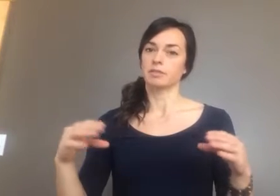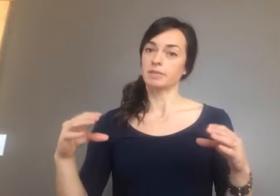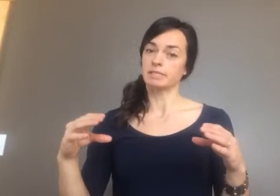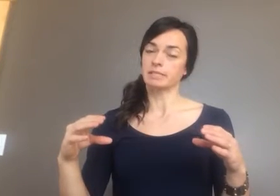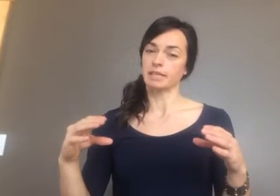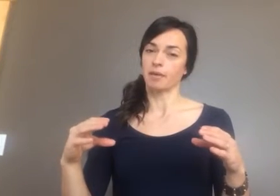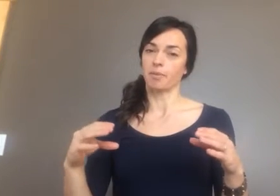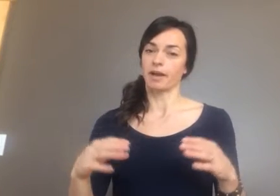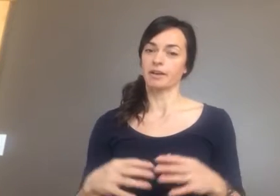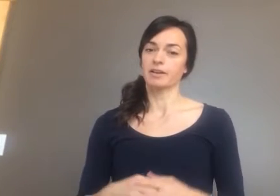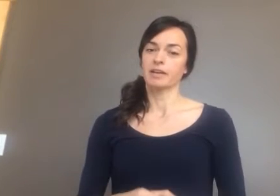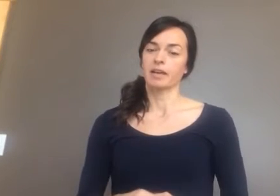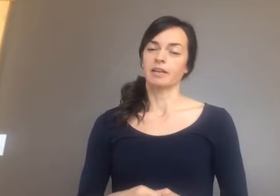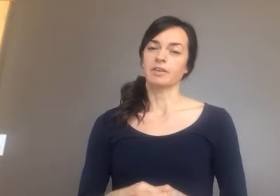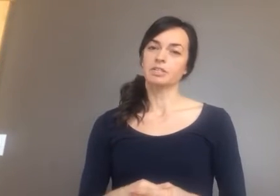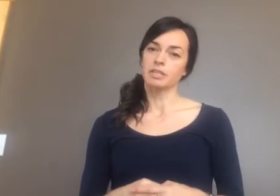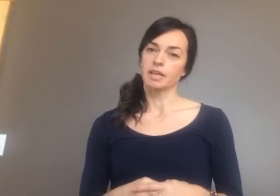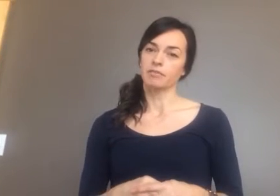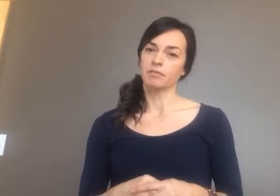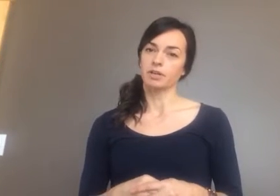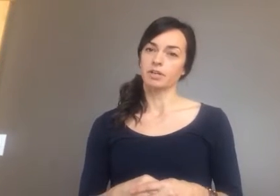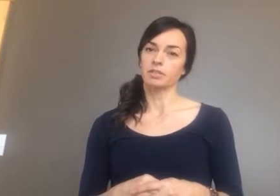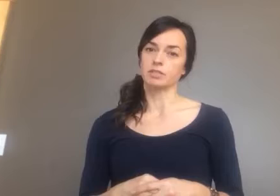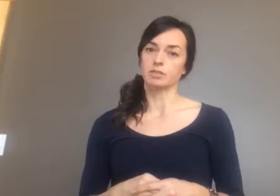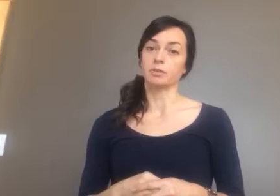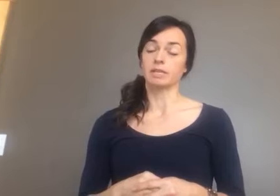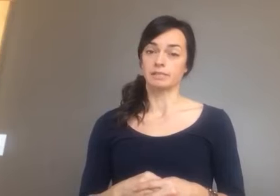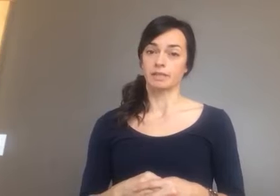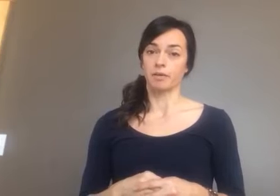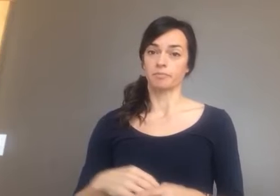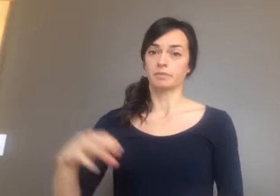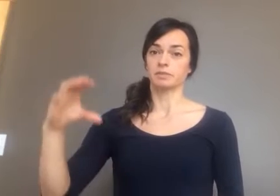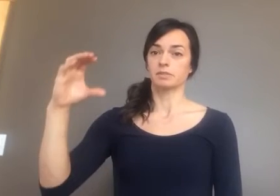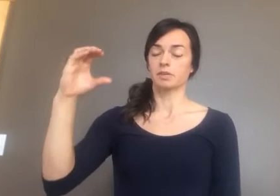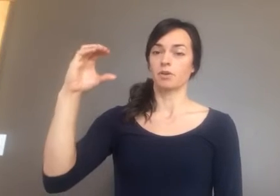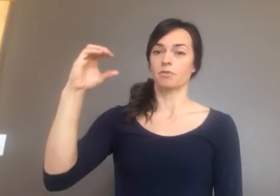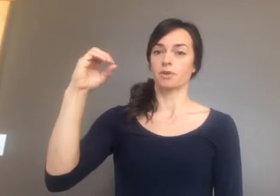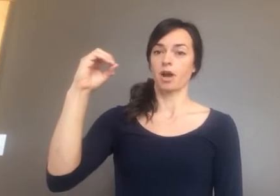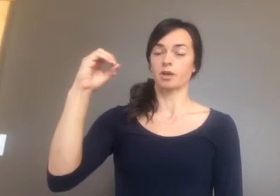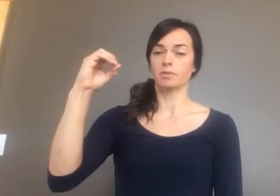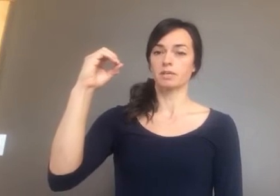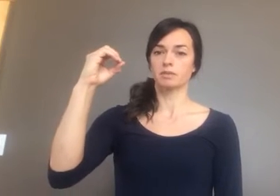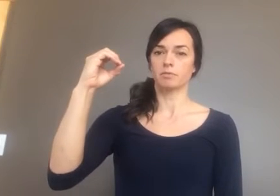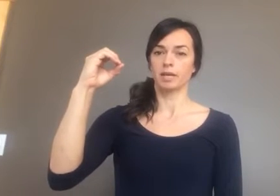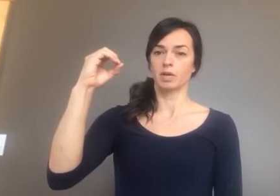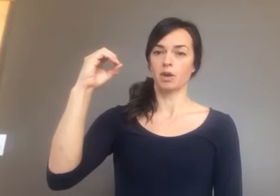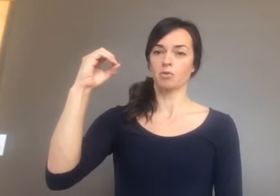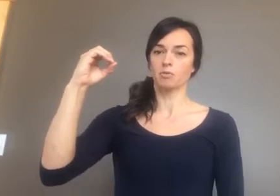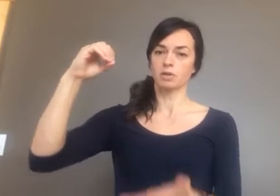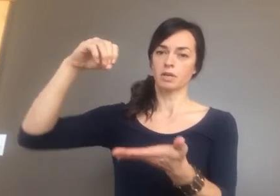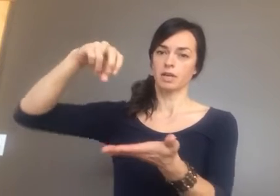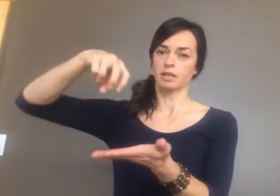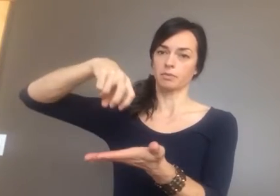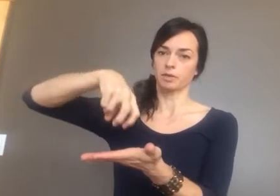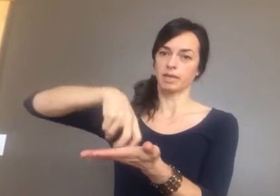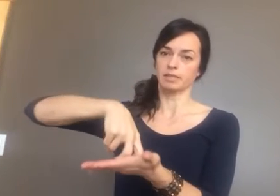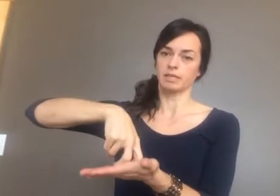the Byzantine Empire, and eventually they converted to Islam. So for Ottoman, make an O. And then we're going to make the sign